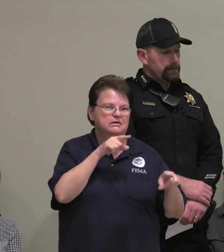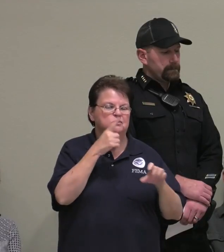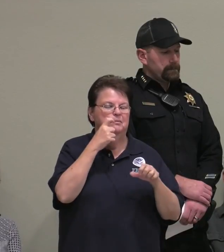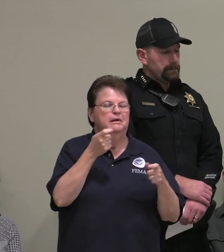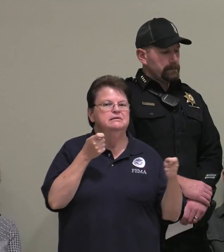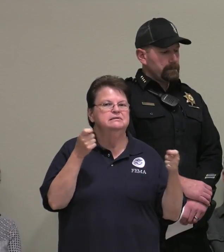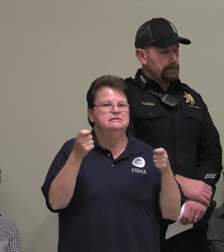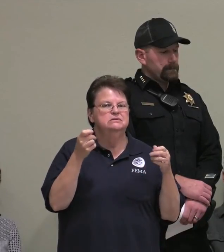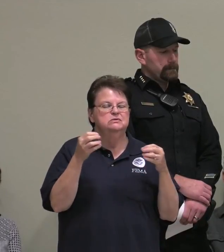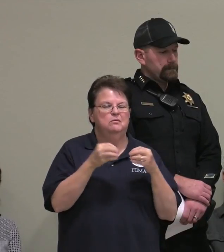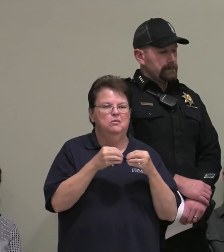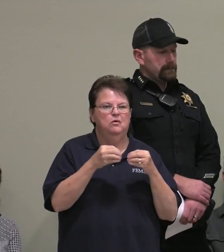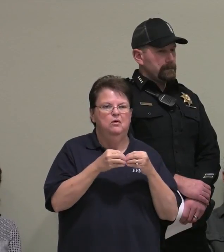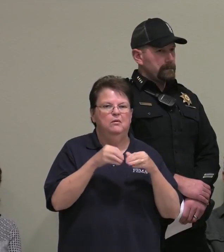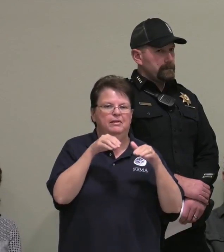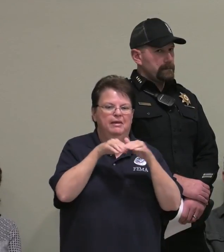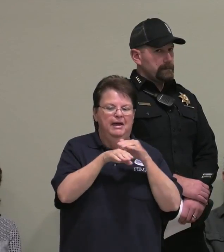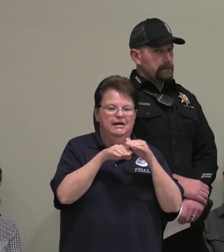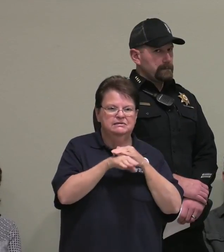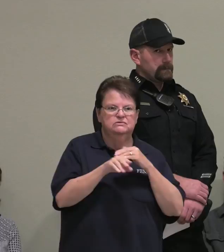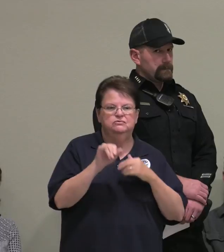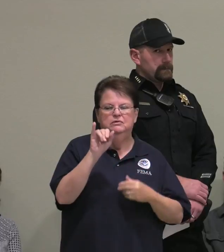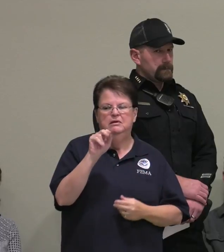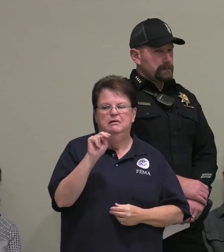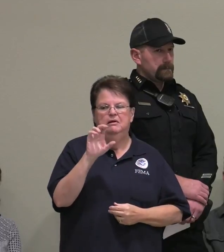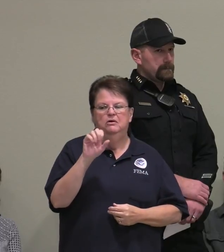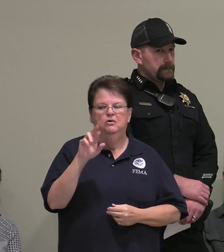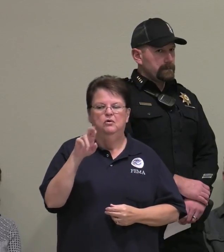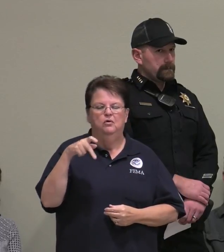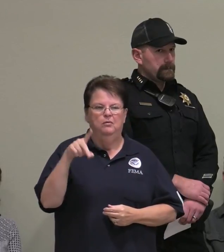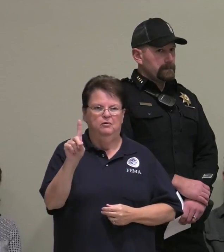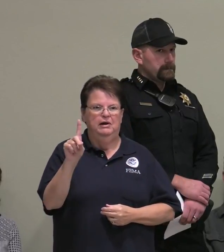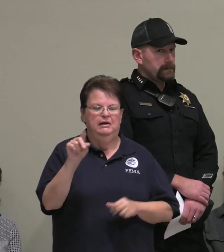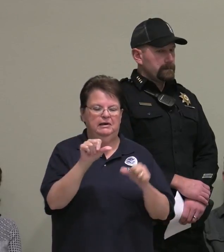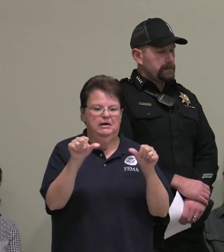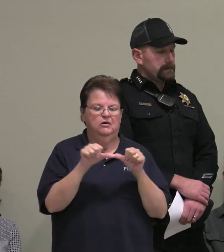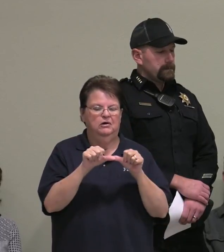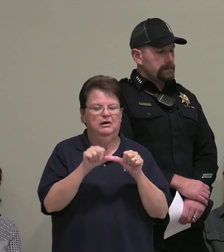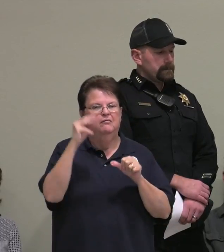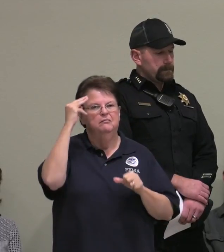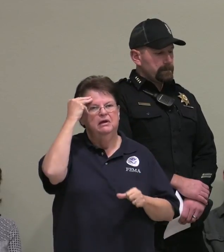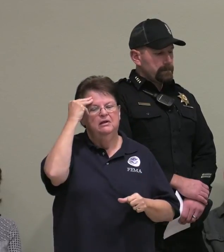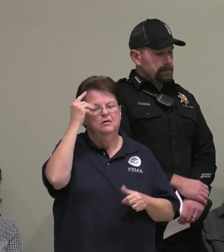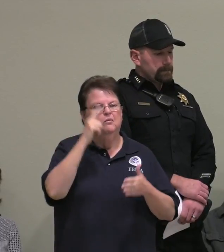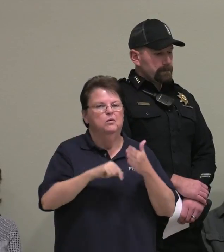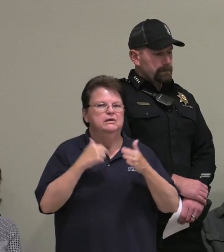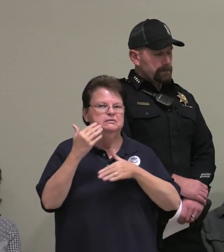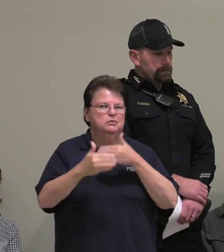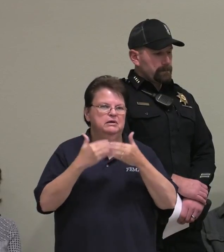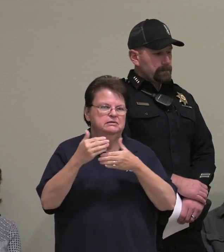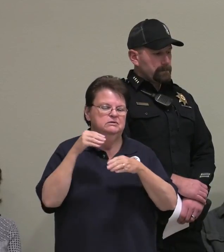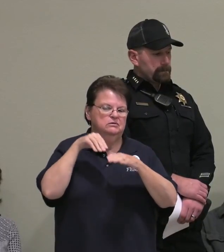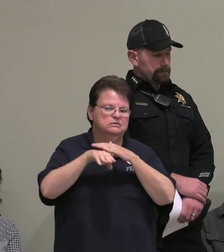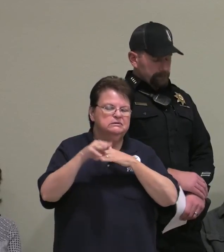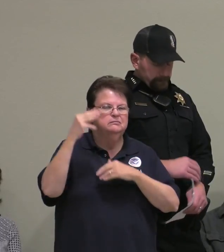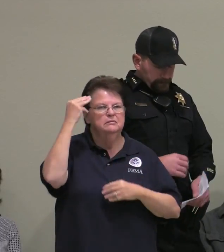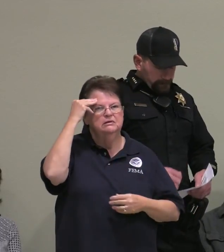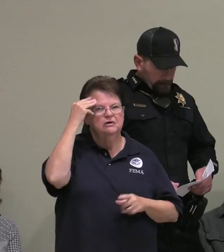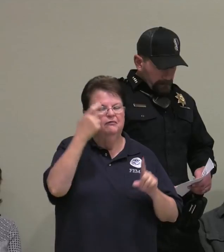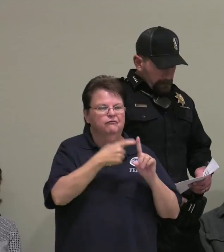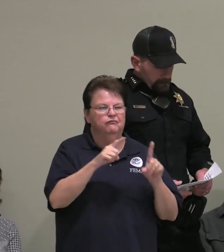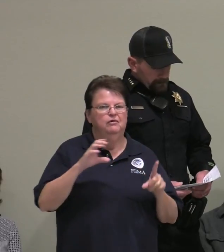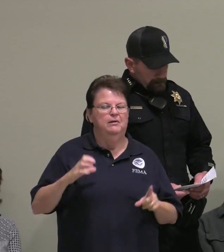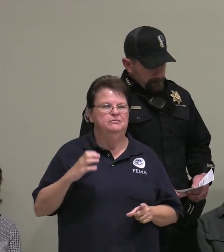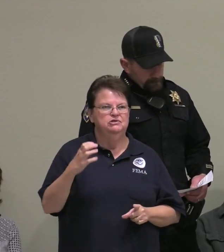deals more with access into the unincorporated area of Miguelia. And that is, what is the progress of having access to Miguelia from Chico